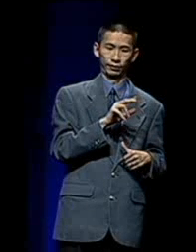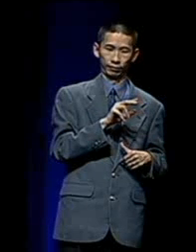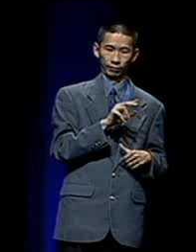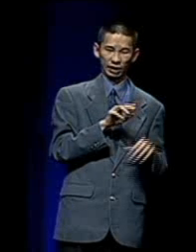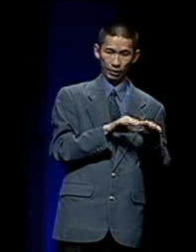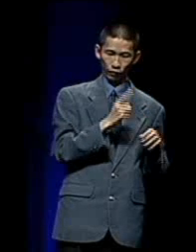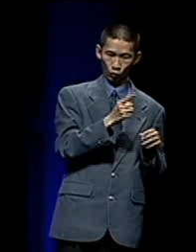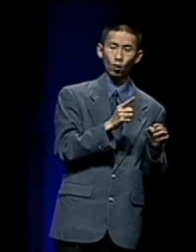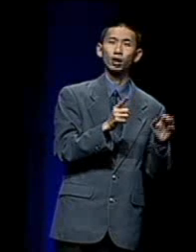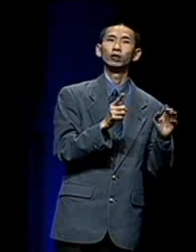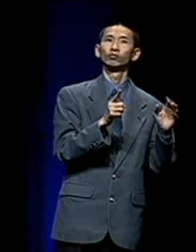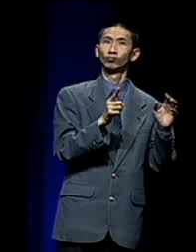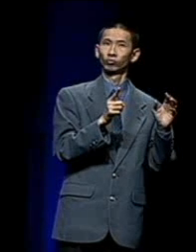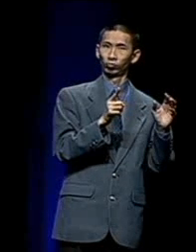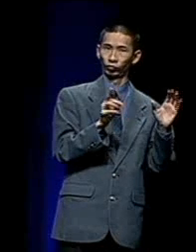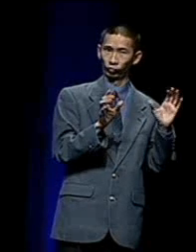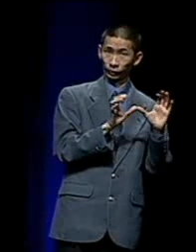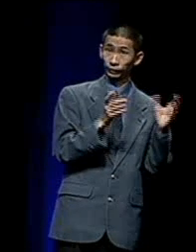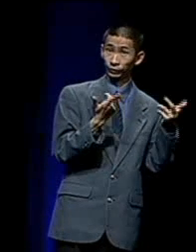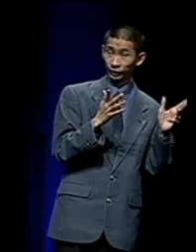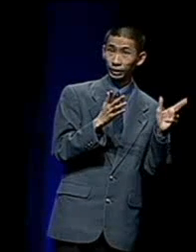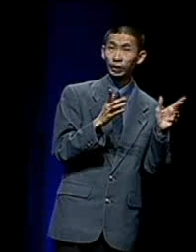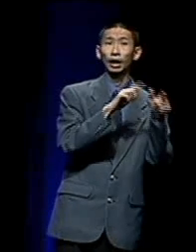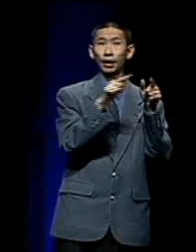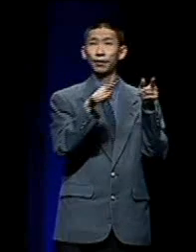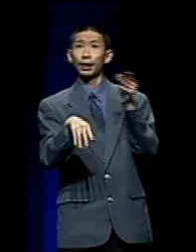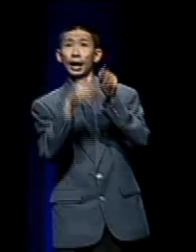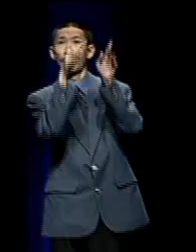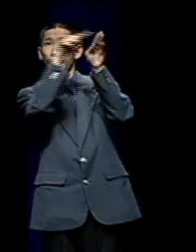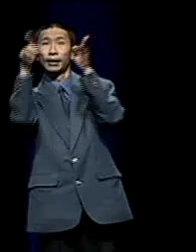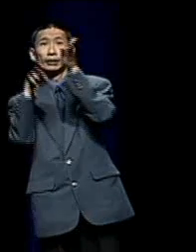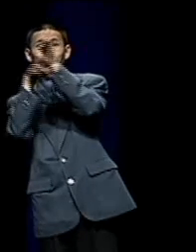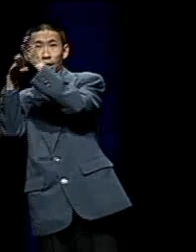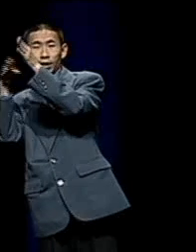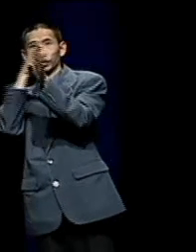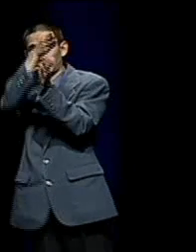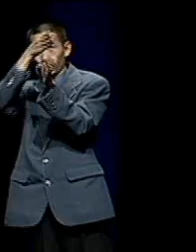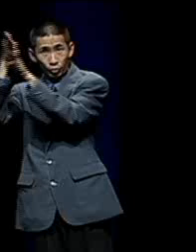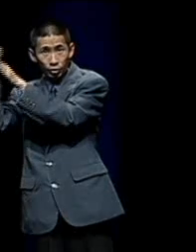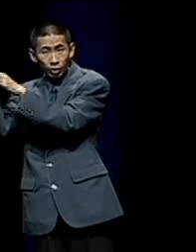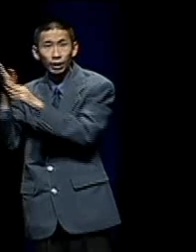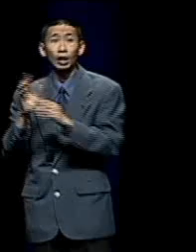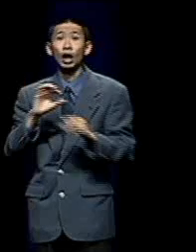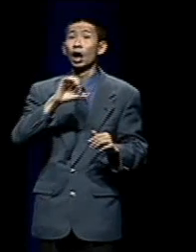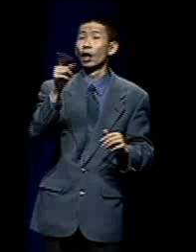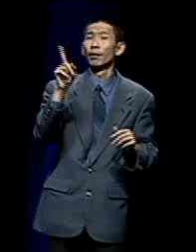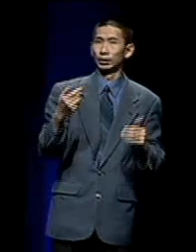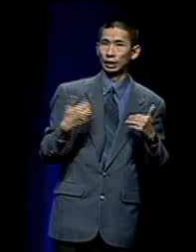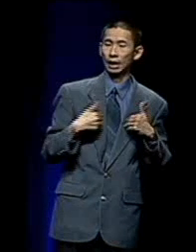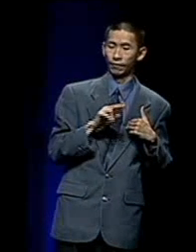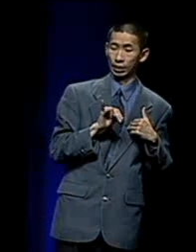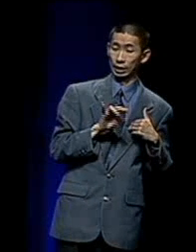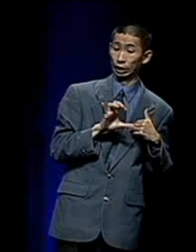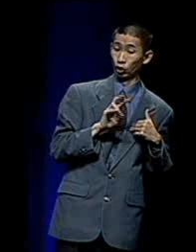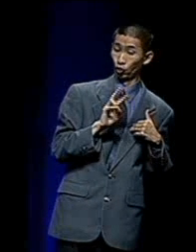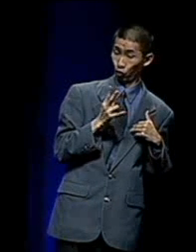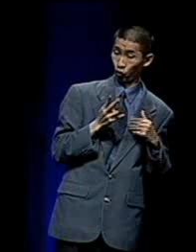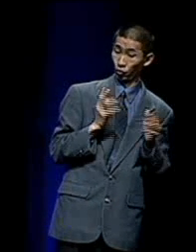that you could specialize off the level 2. Now we can't answer the question until we really know what level 2 means. We don't know yet. And